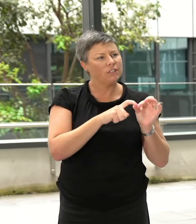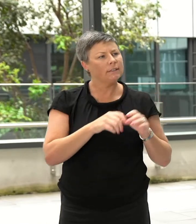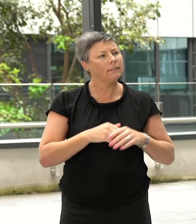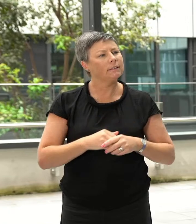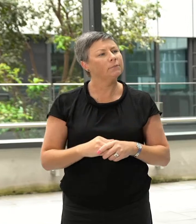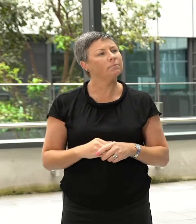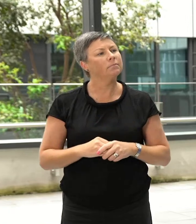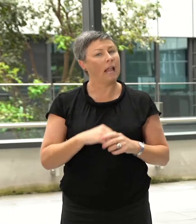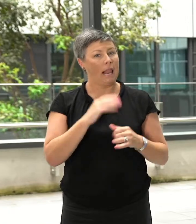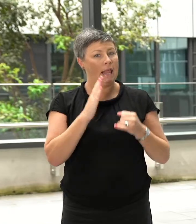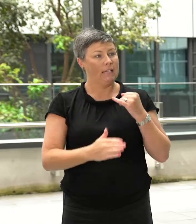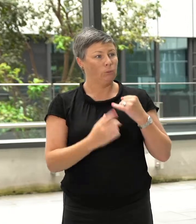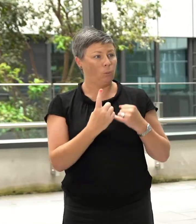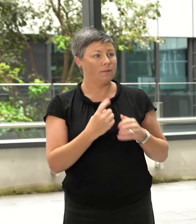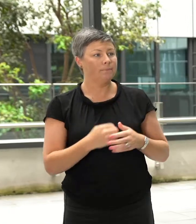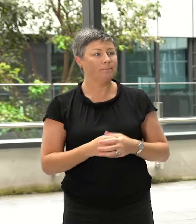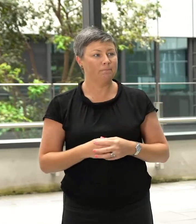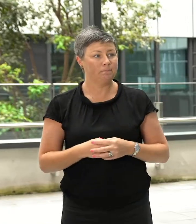Yep, last one.